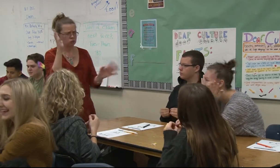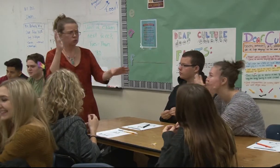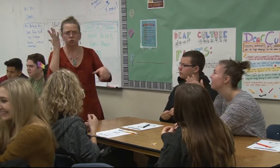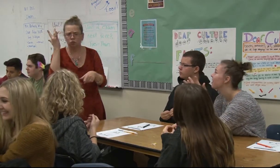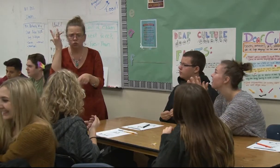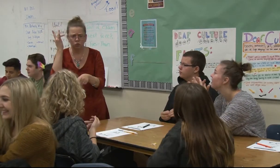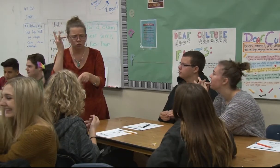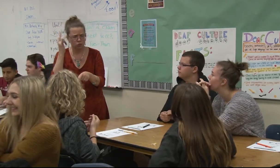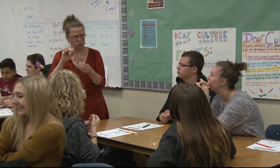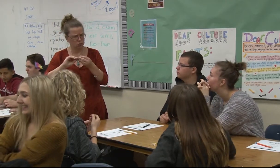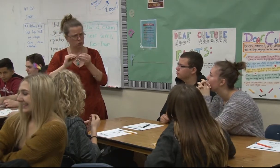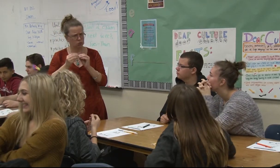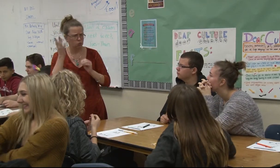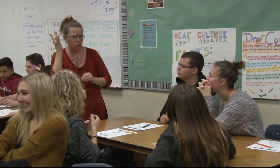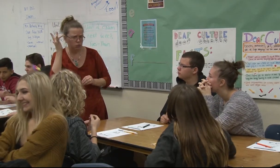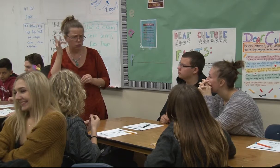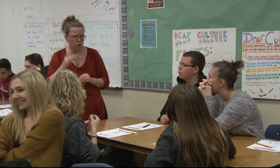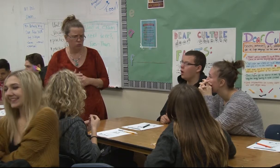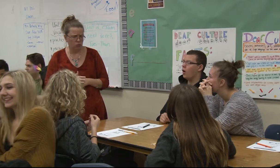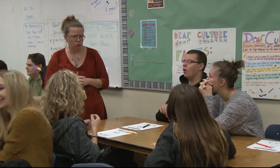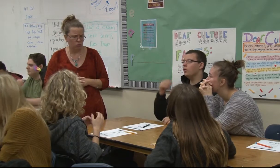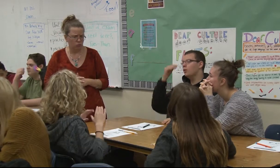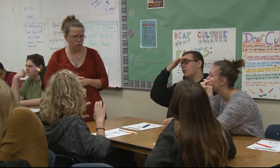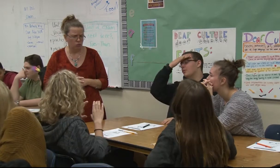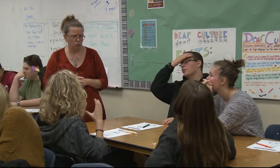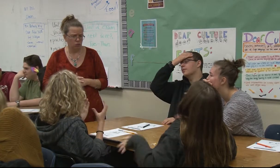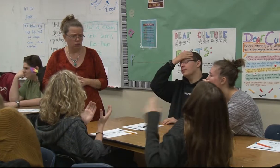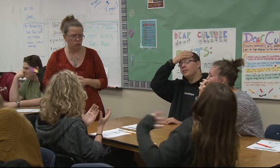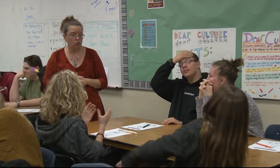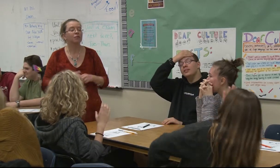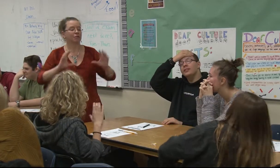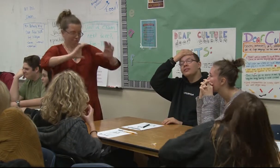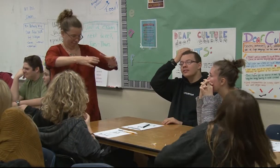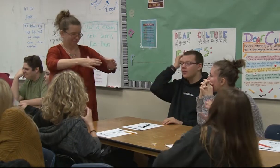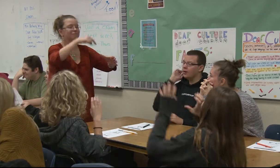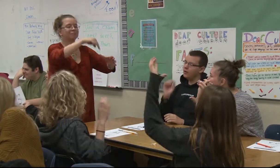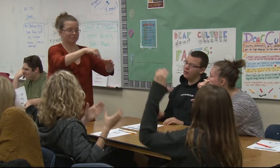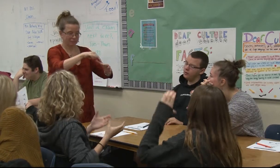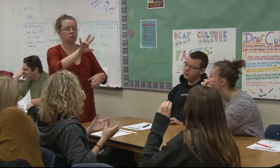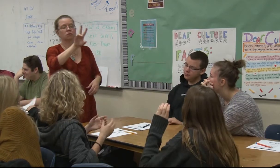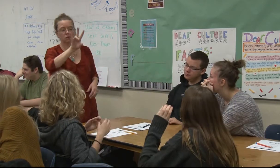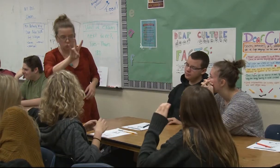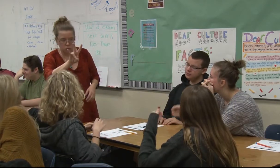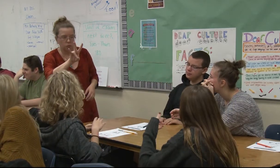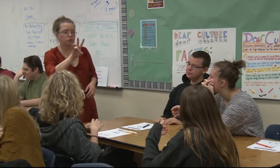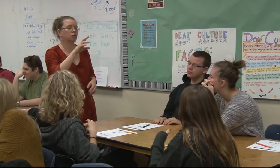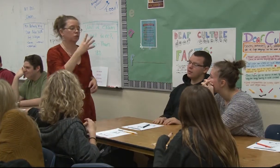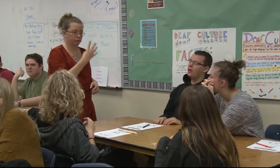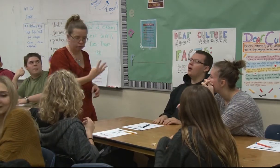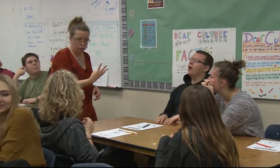program, Deer Valley's new sign language class started out a little rough, especially since the instructor herself is deaf. And